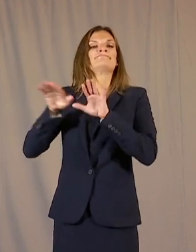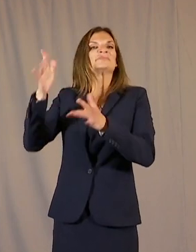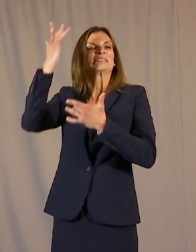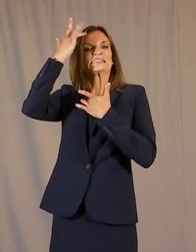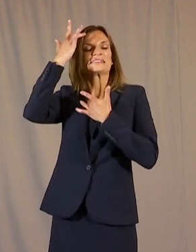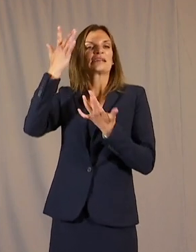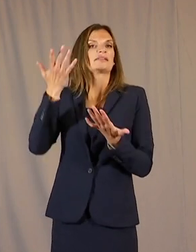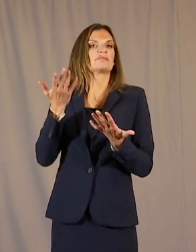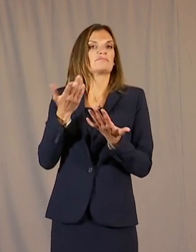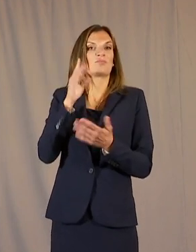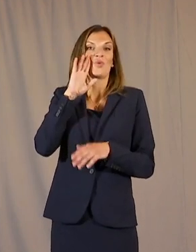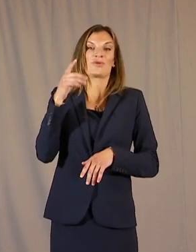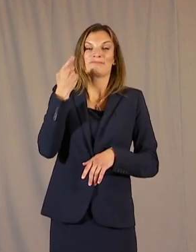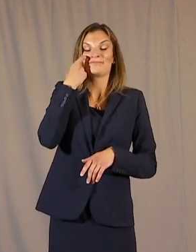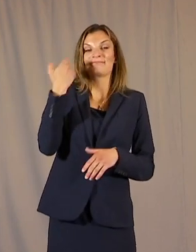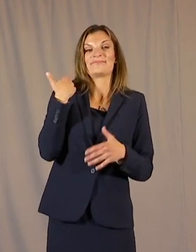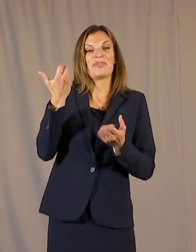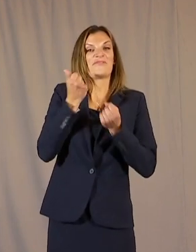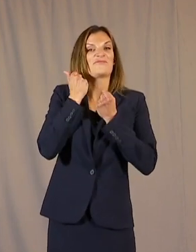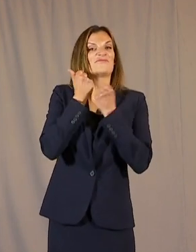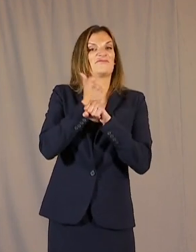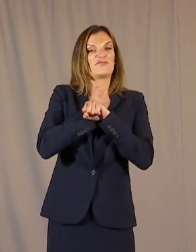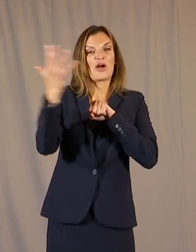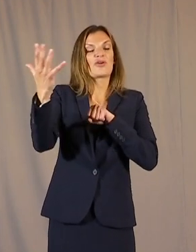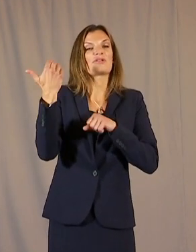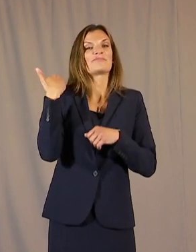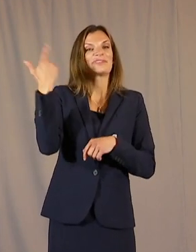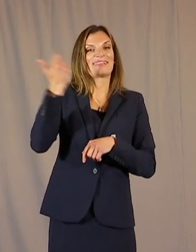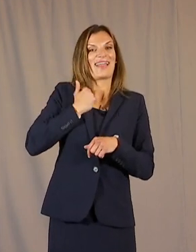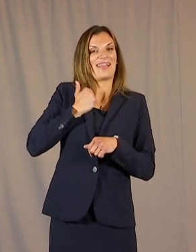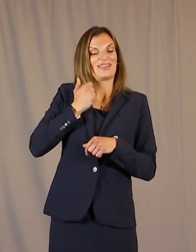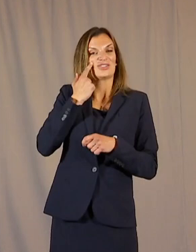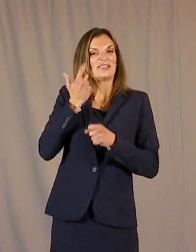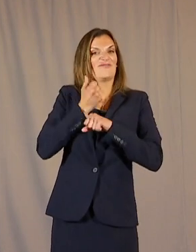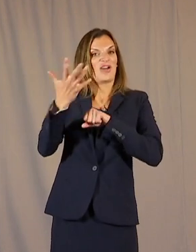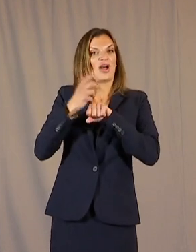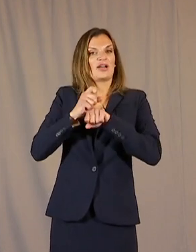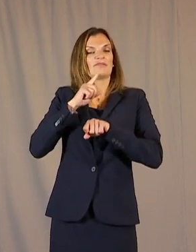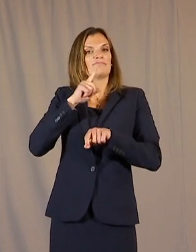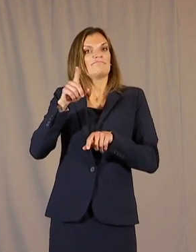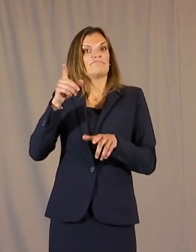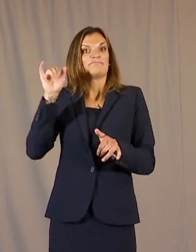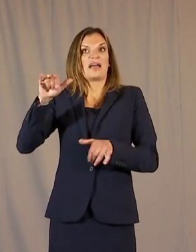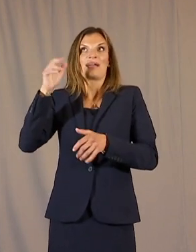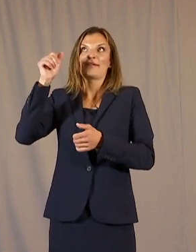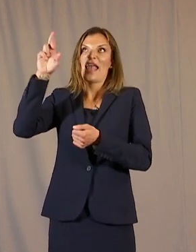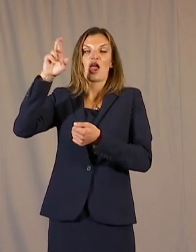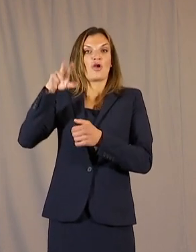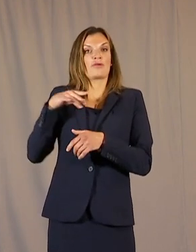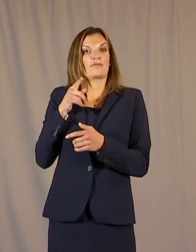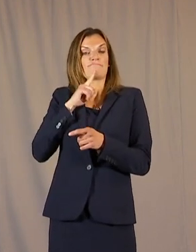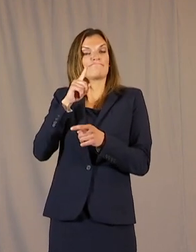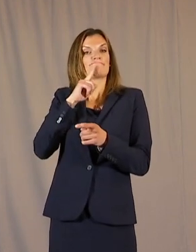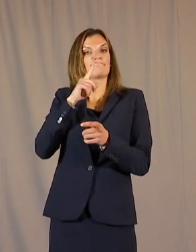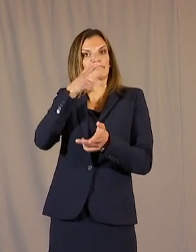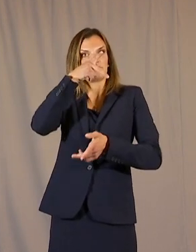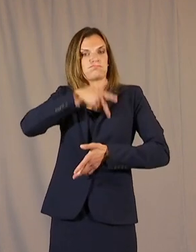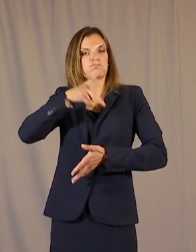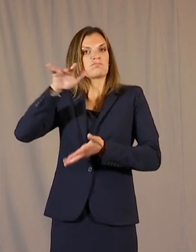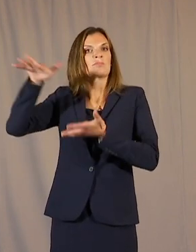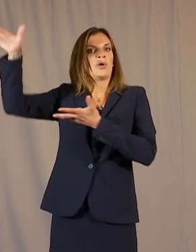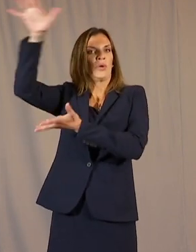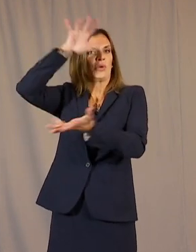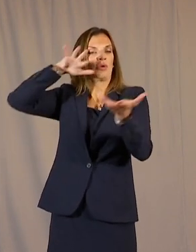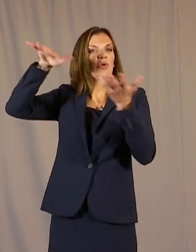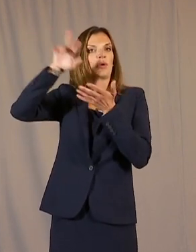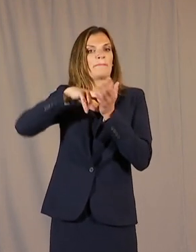events with the fires in Canada and just how that's impacting folks who may have trouble breathing, and making sure that folks